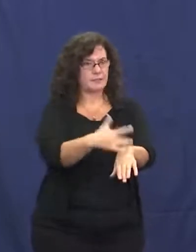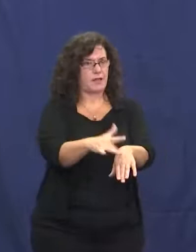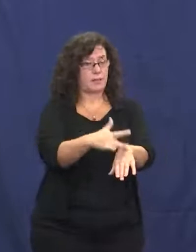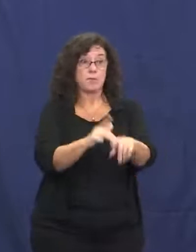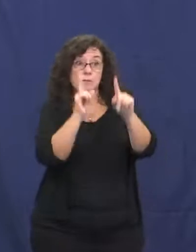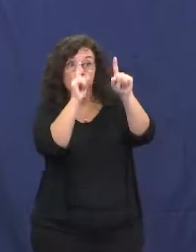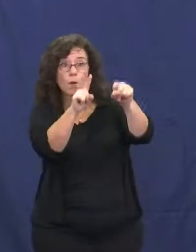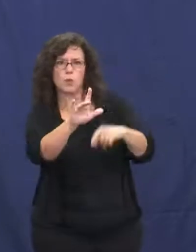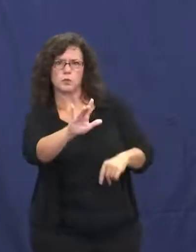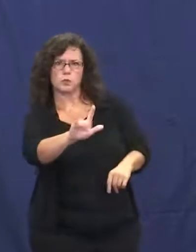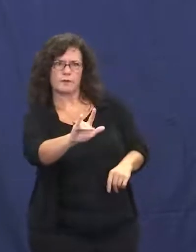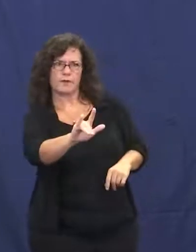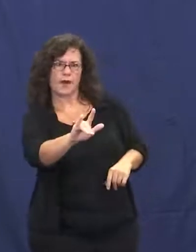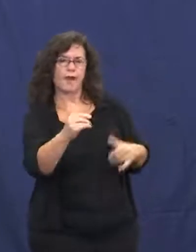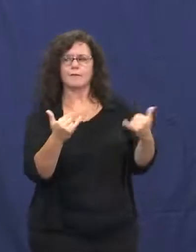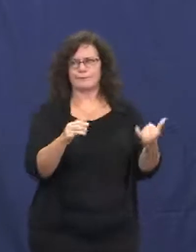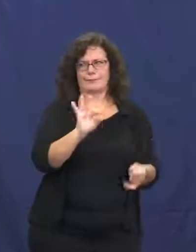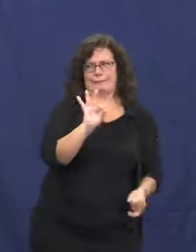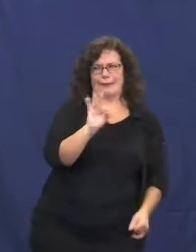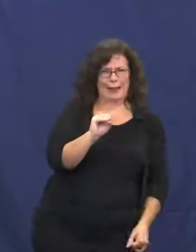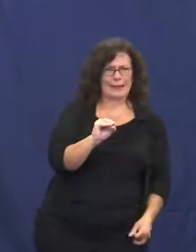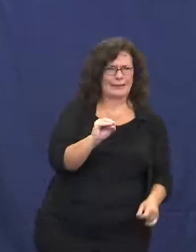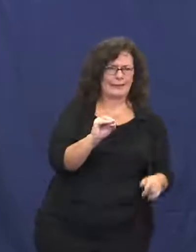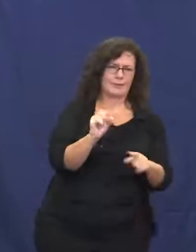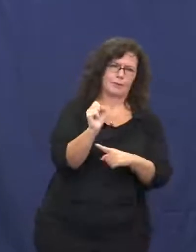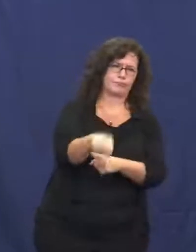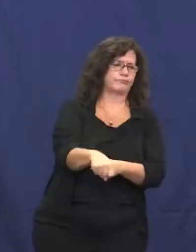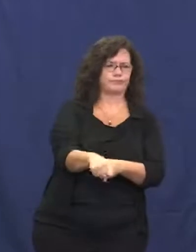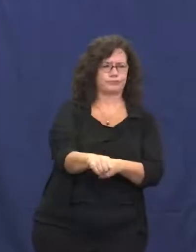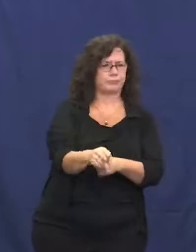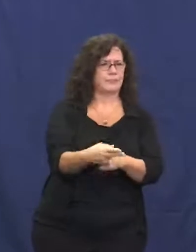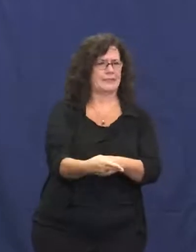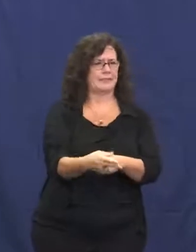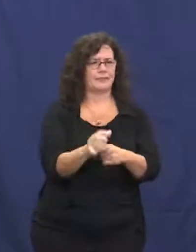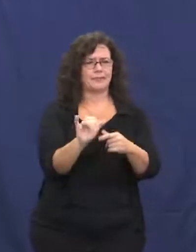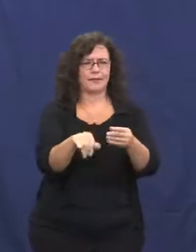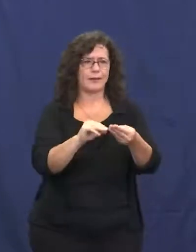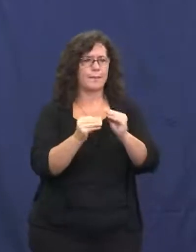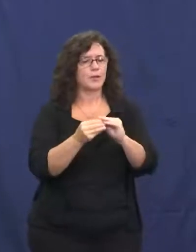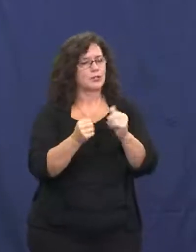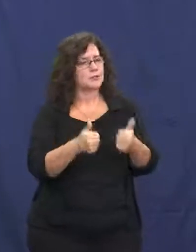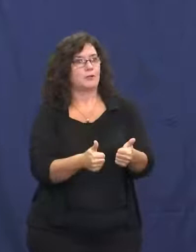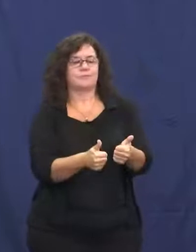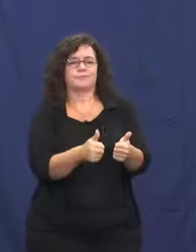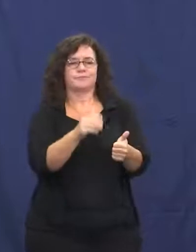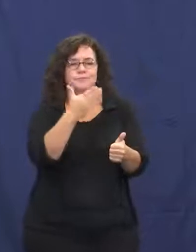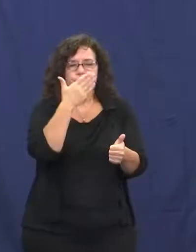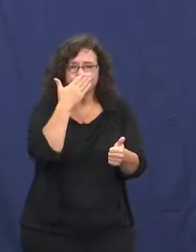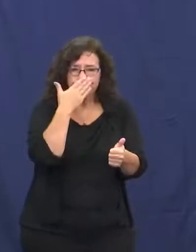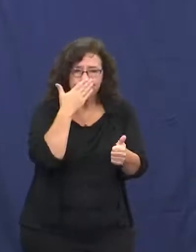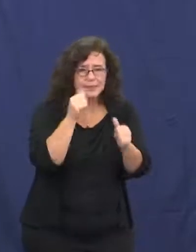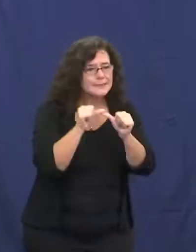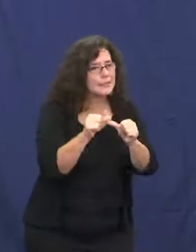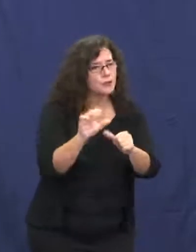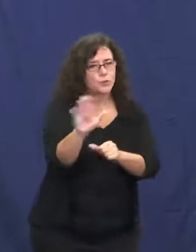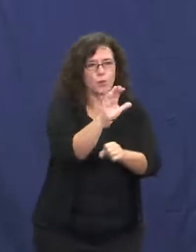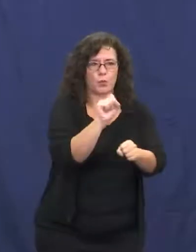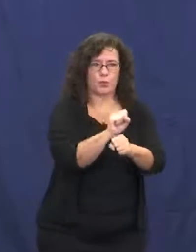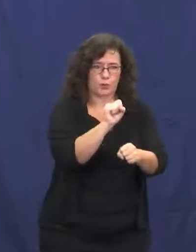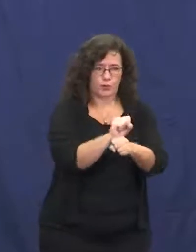25, and we have 90%. So again, please continue the good work, Ventura County. Your